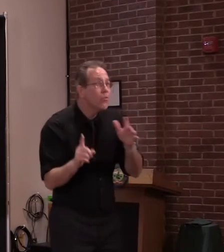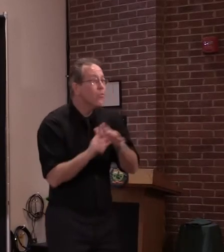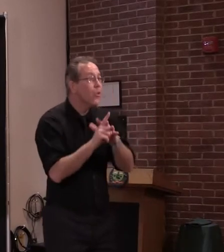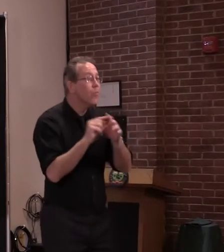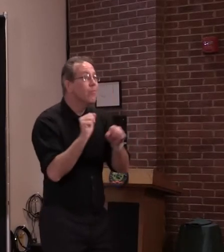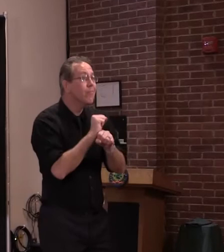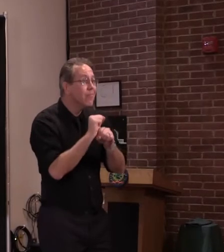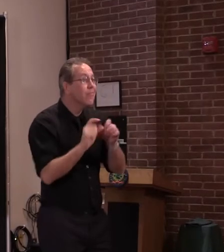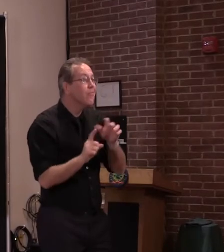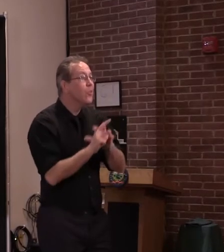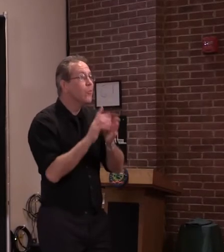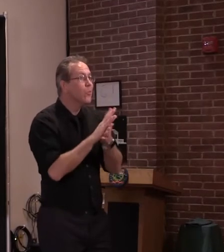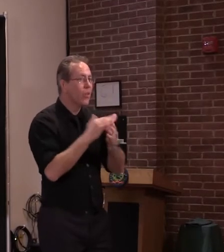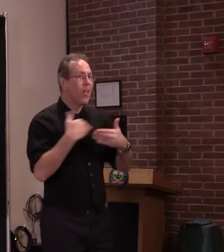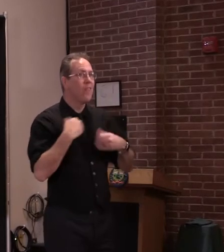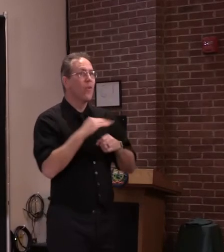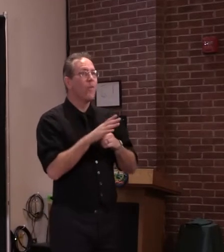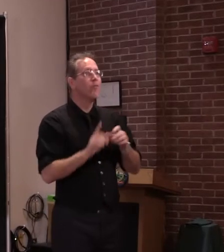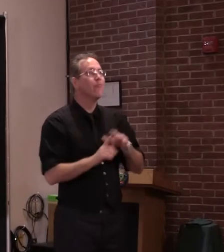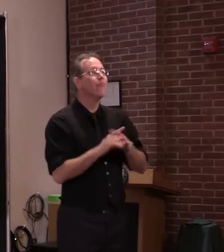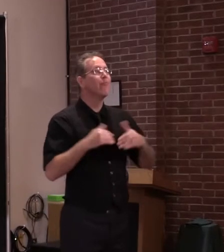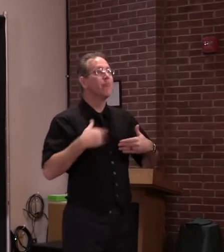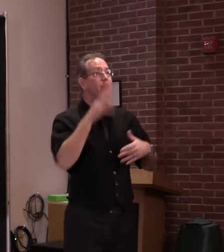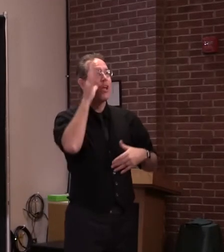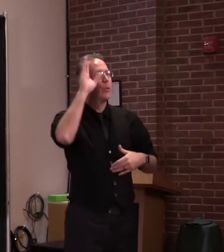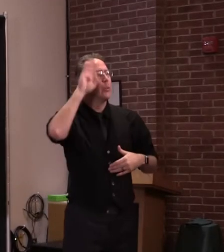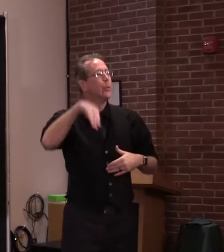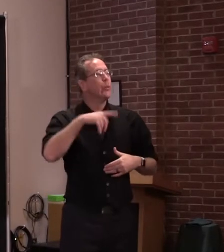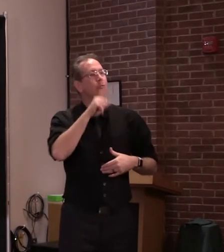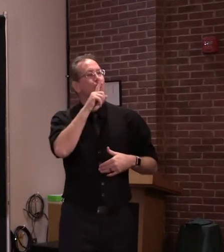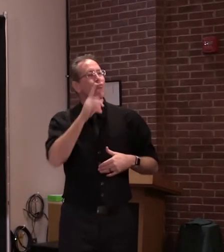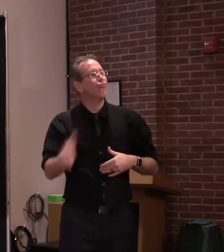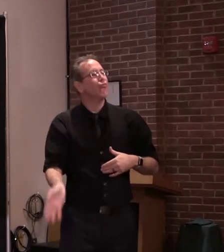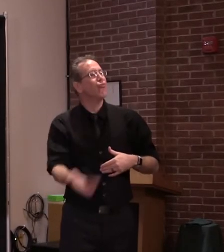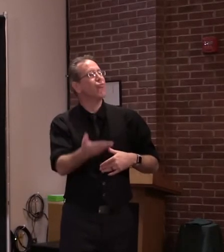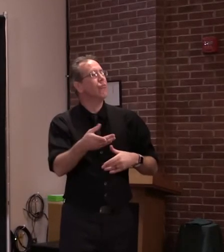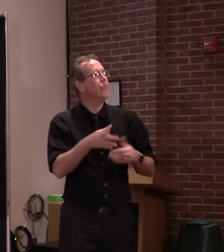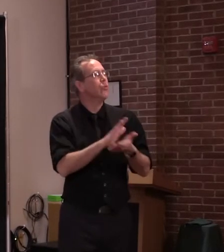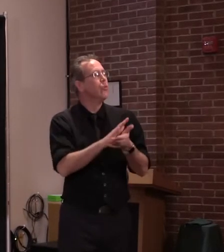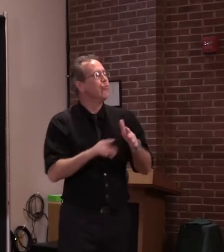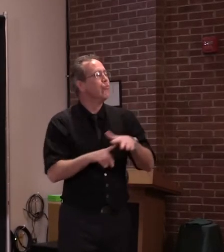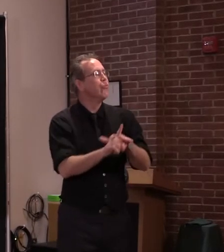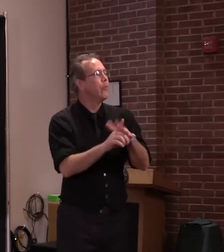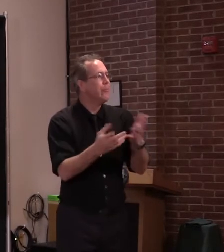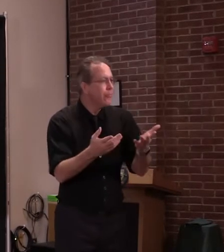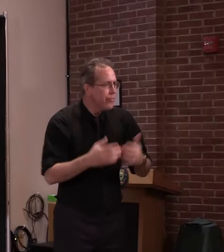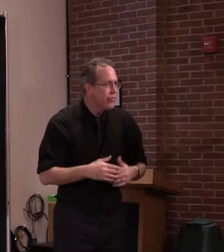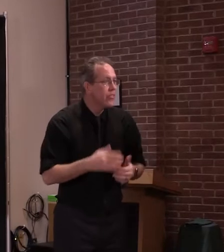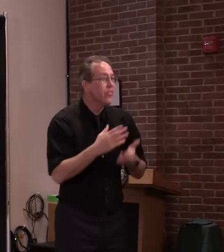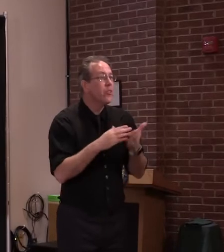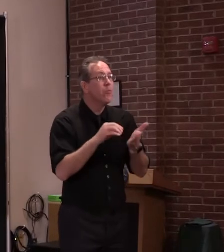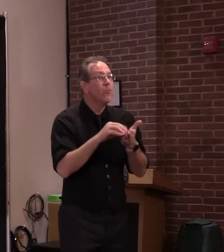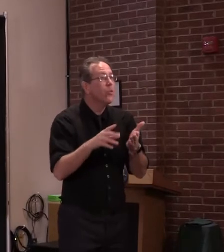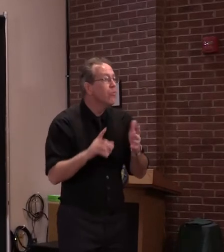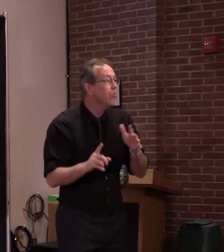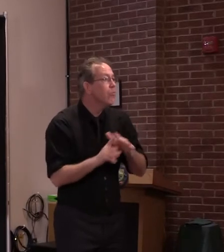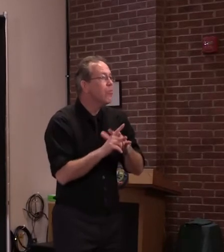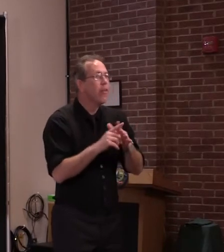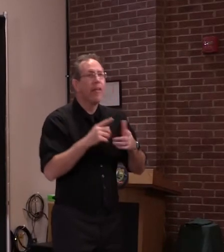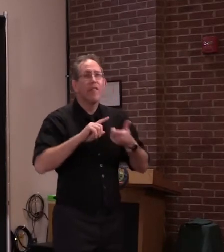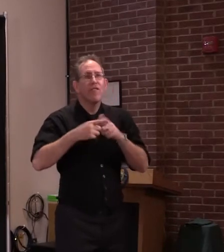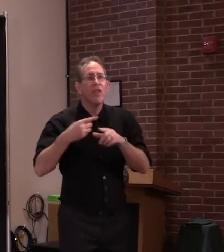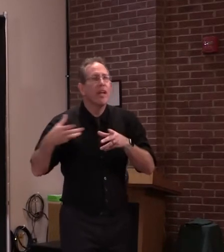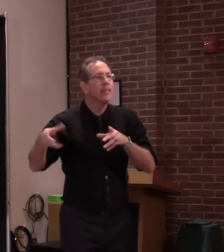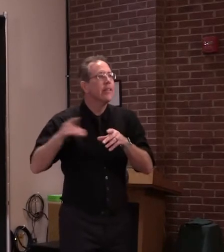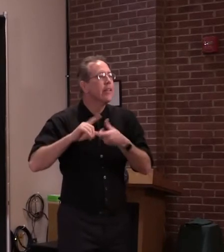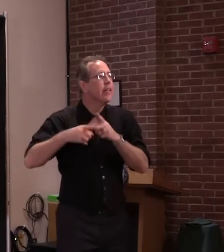But there are also students who have lots of contact outside of the school. They're exposed, and it takes many layers